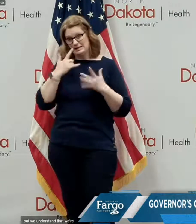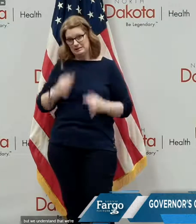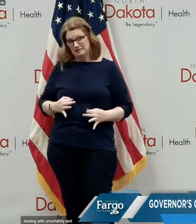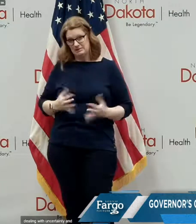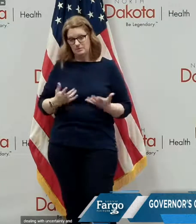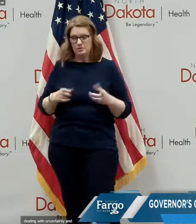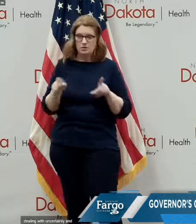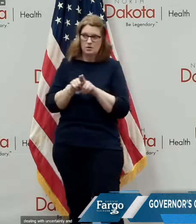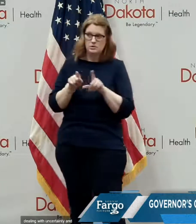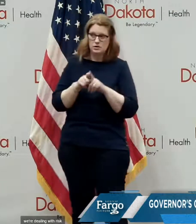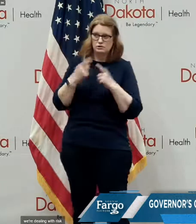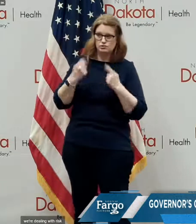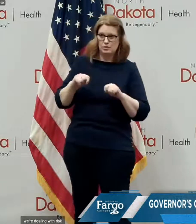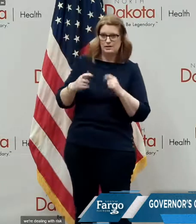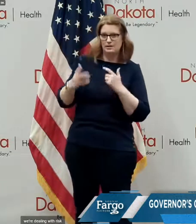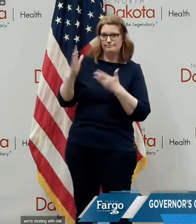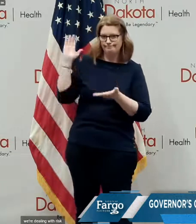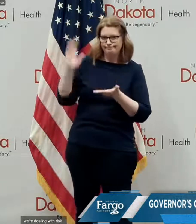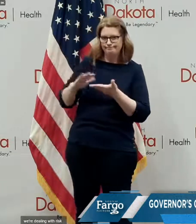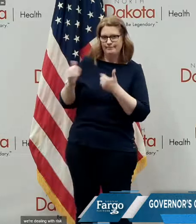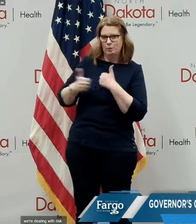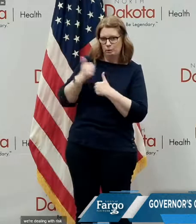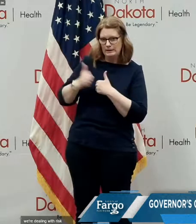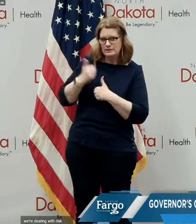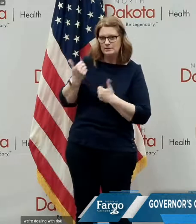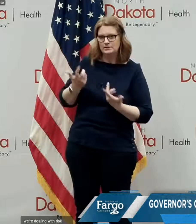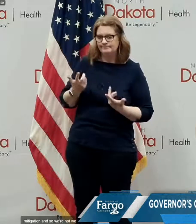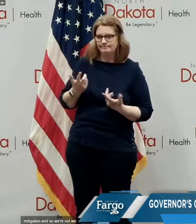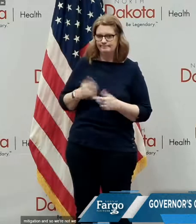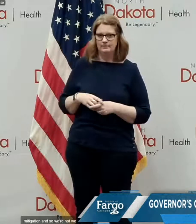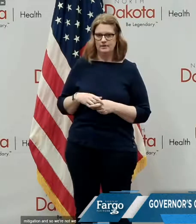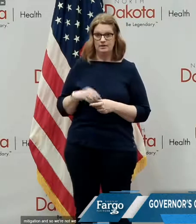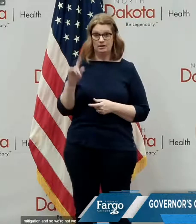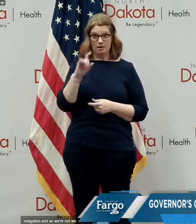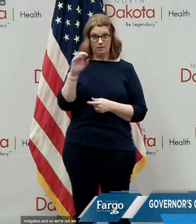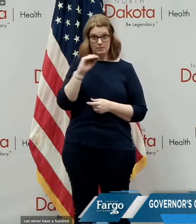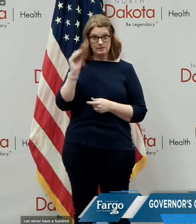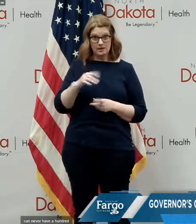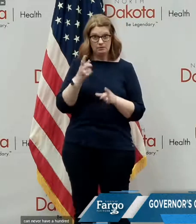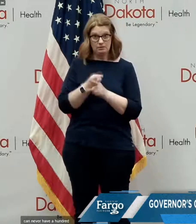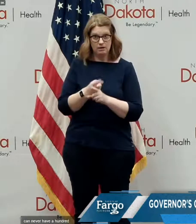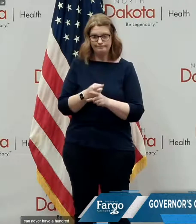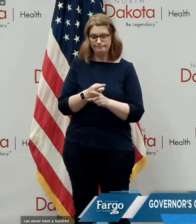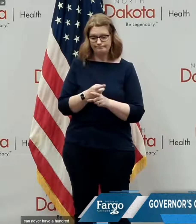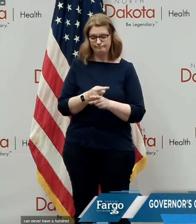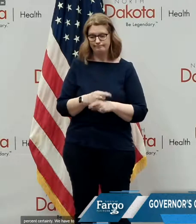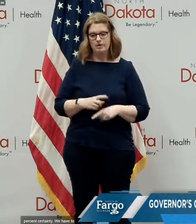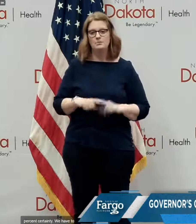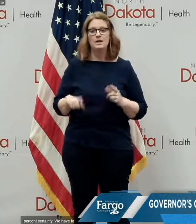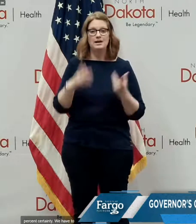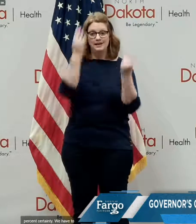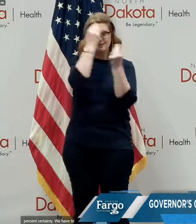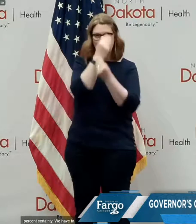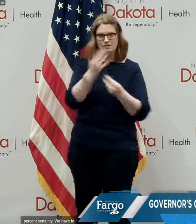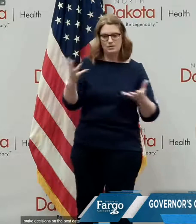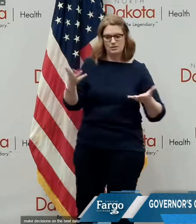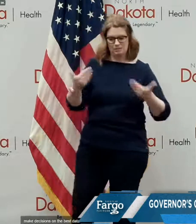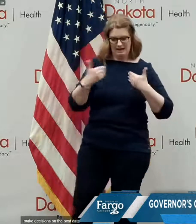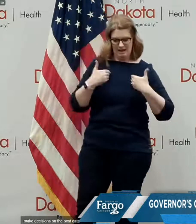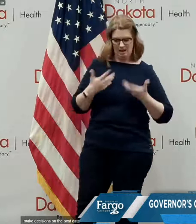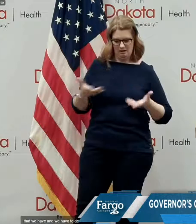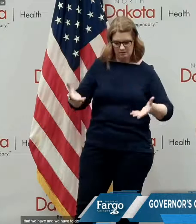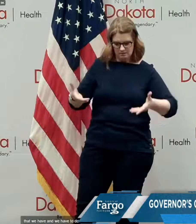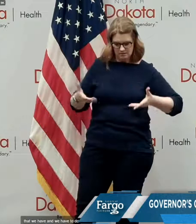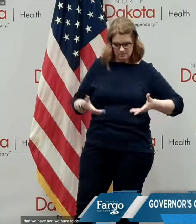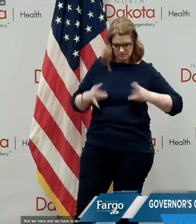risk mitigation, and so we're not we can never have 100% certainty. We have to make decisions on the best data we have, and we have to do it in a way where